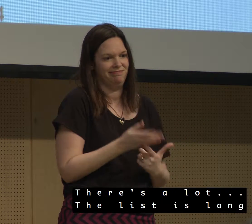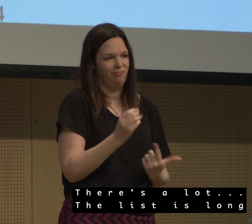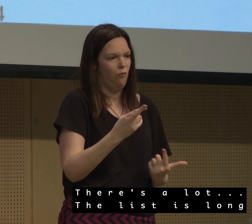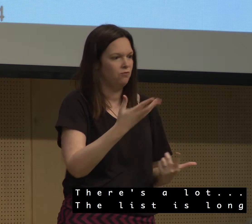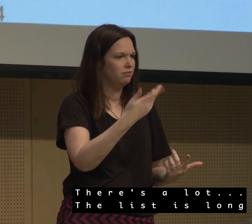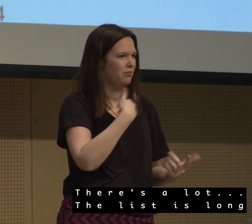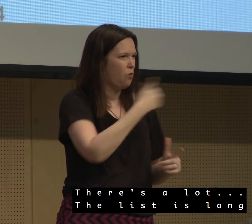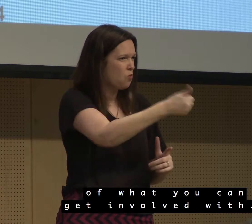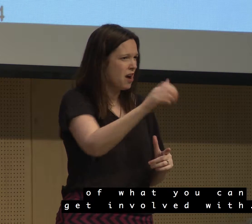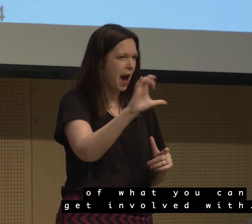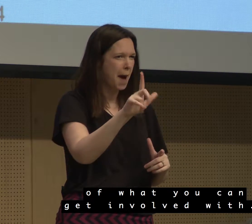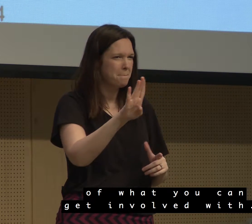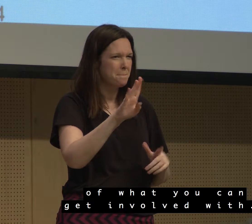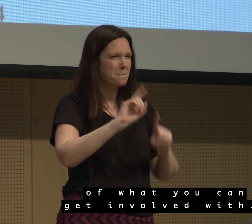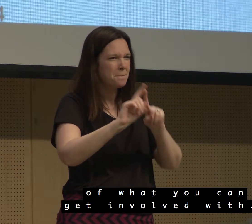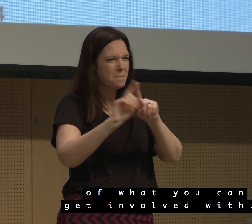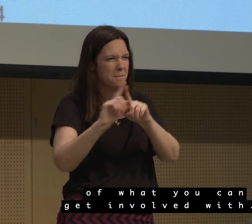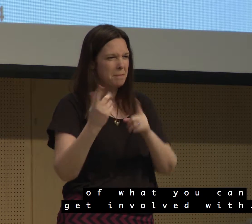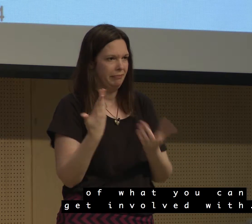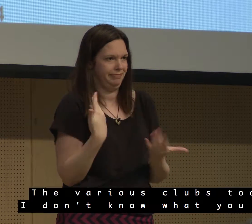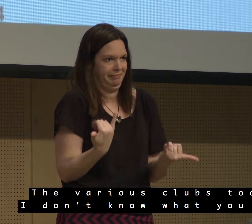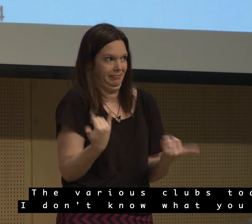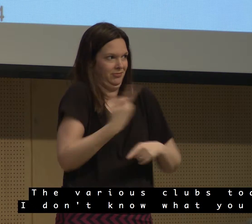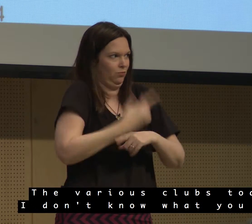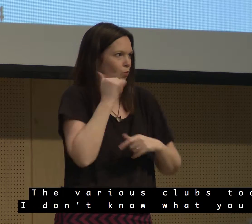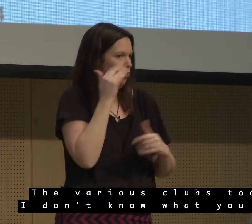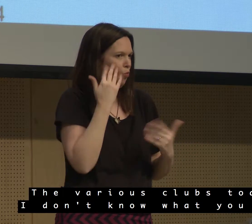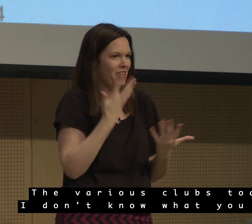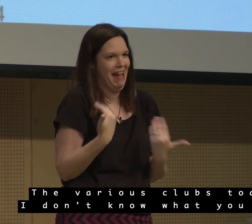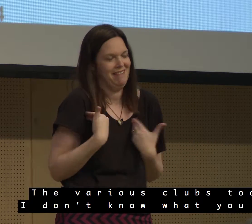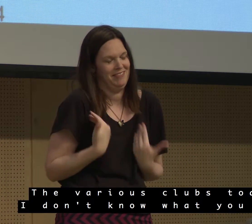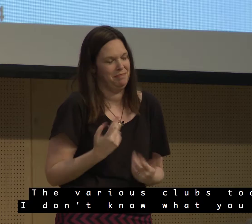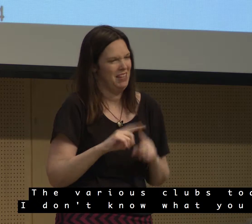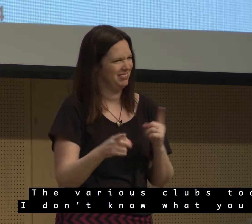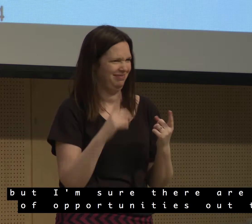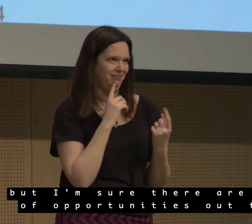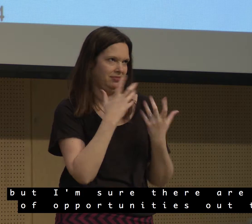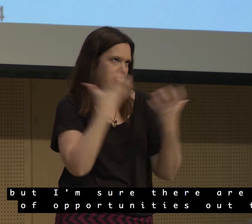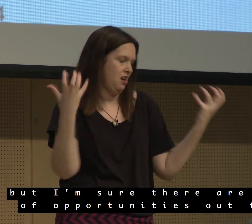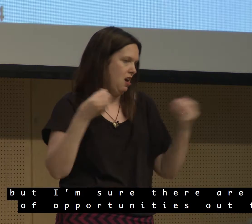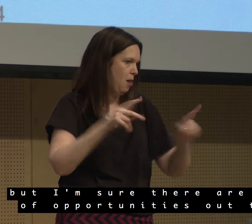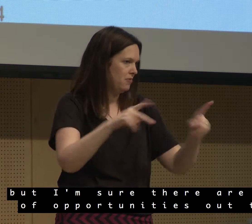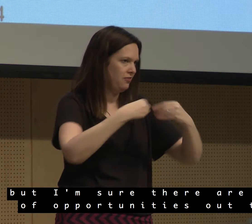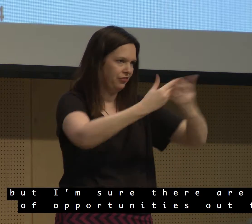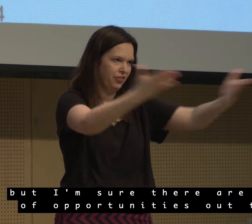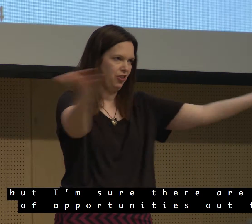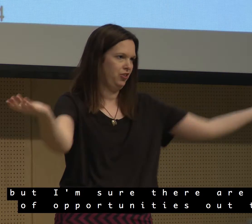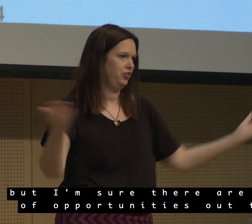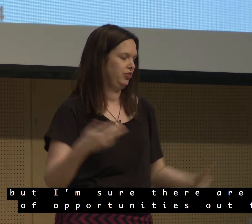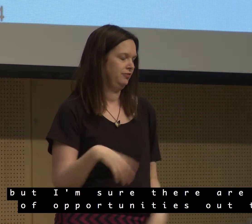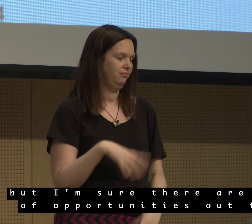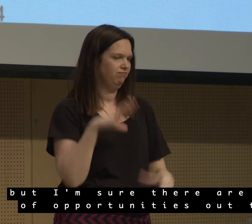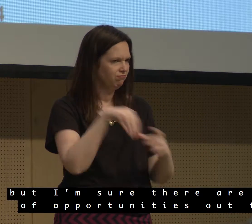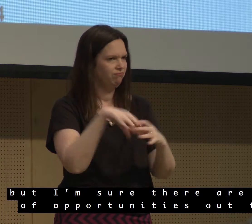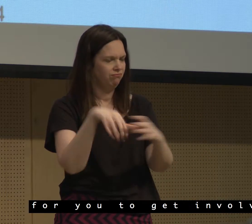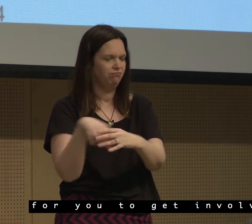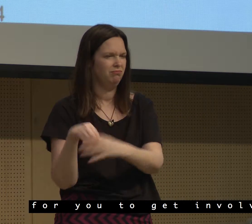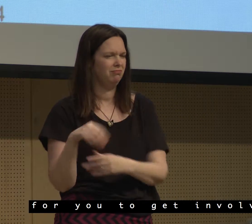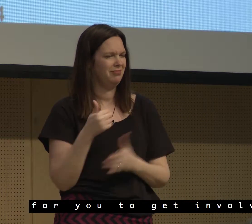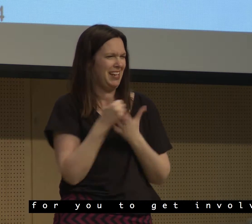is long of what you can get involved with the various clubs today. I don't know what you have, but I'm sure there are plenty of opportunities out there for you to